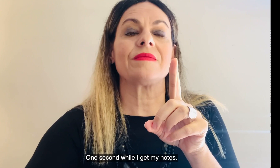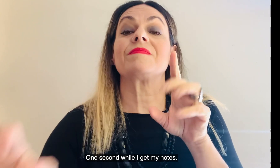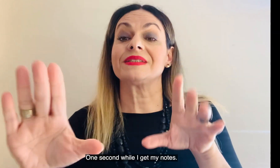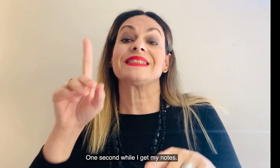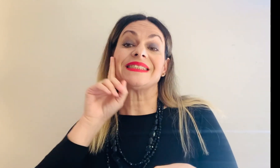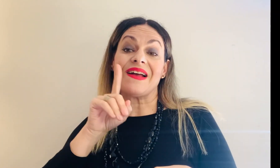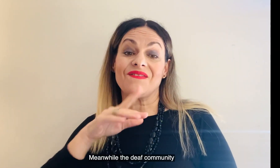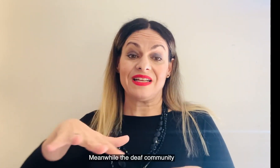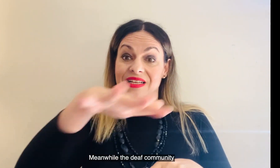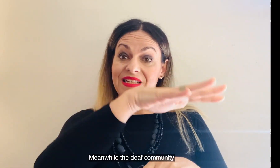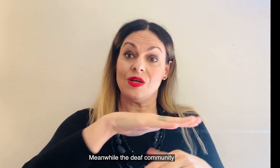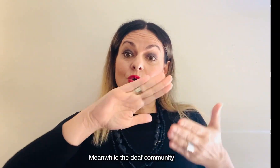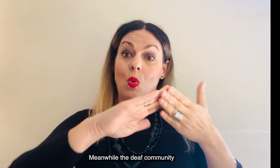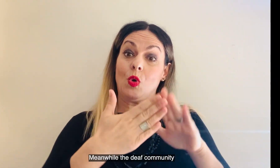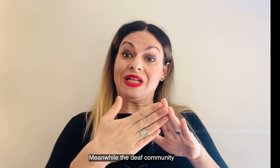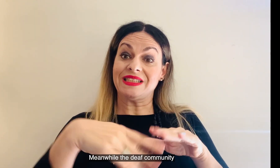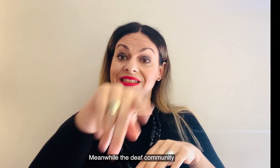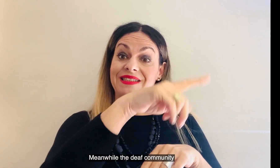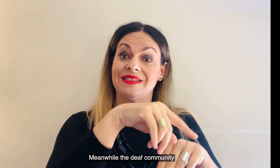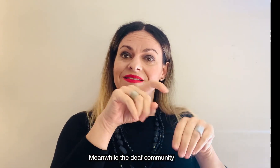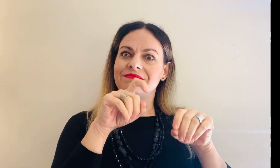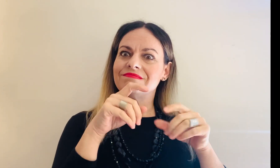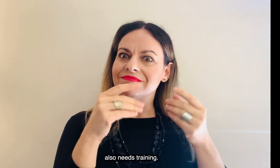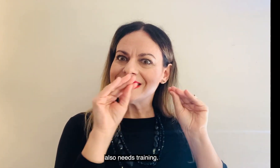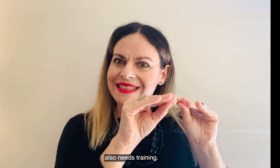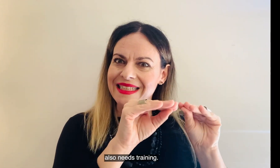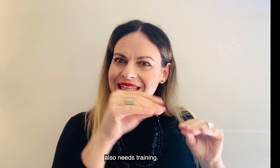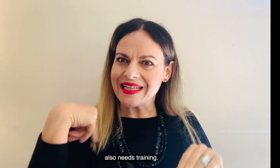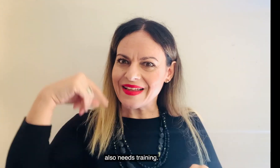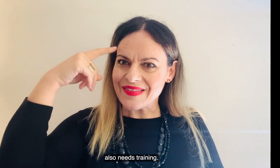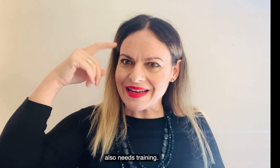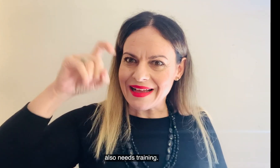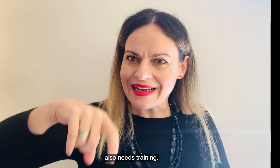notes. Meanwhile, the deaf community also needs training.